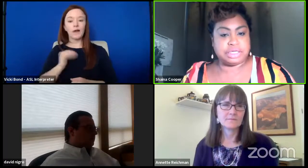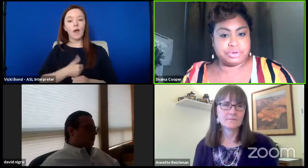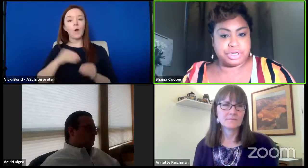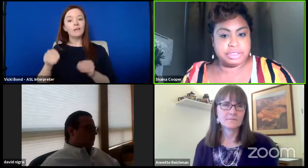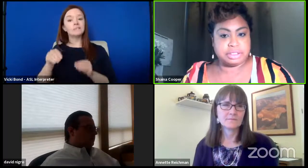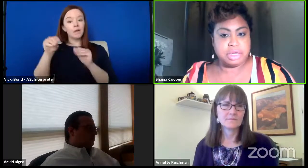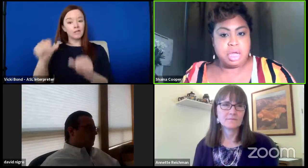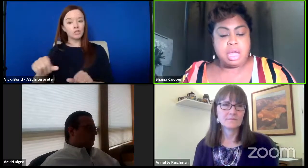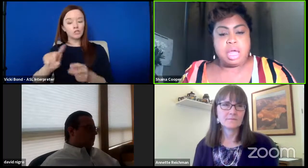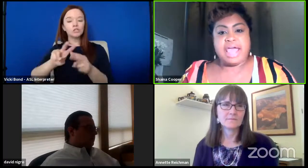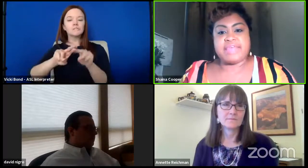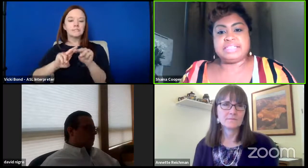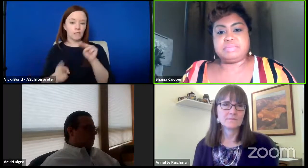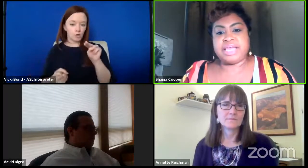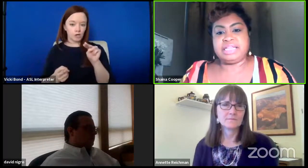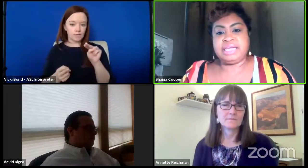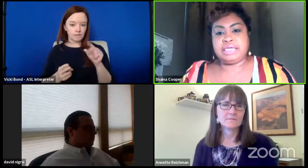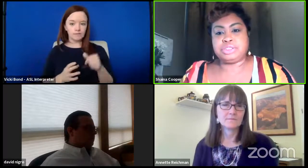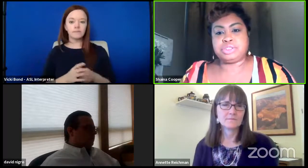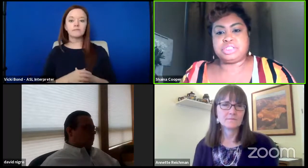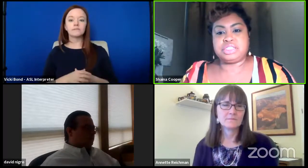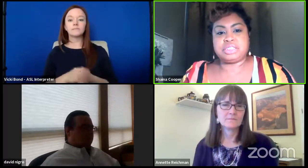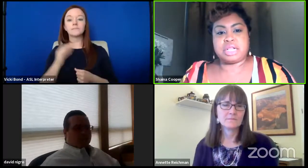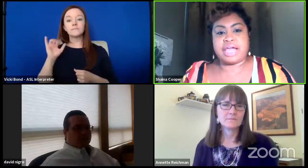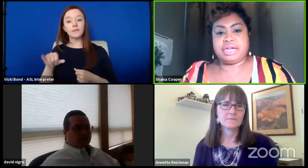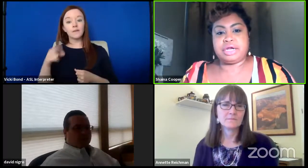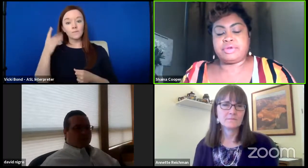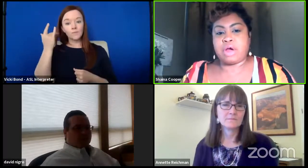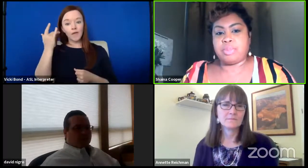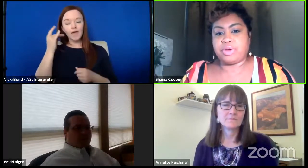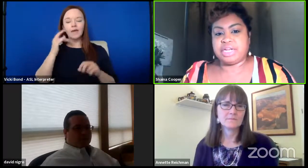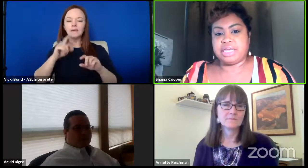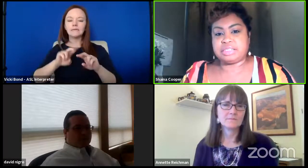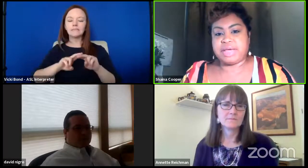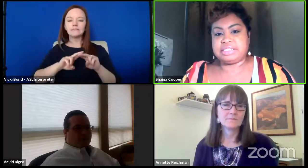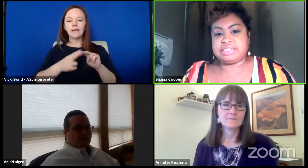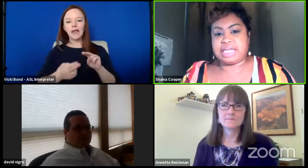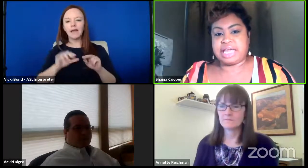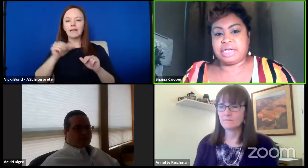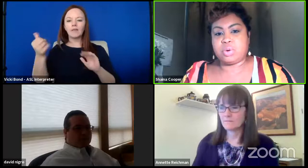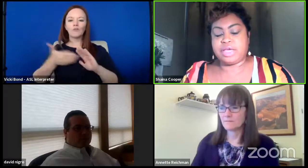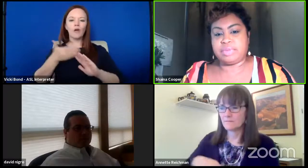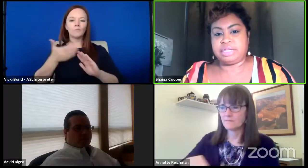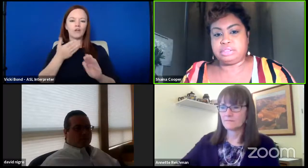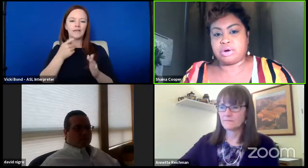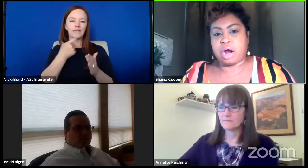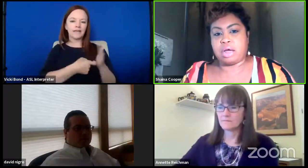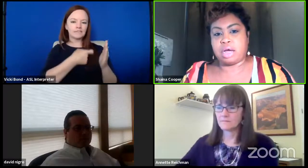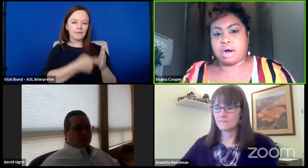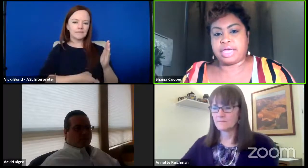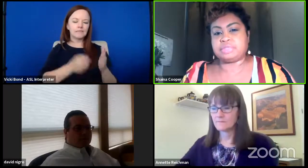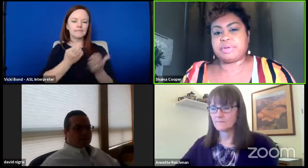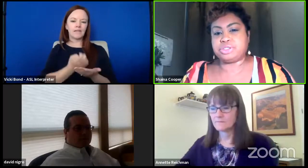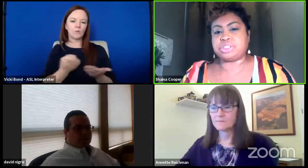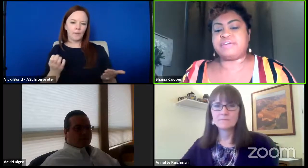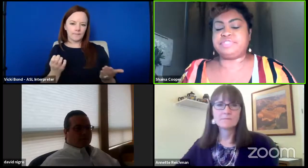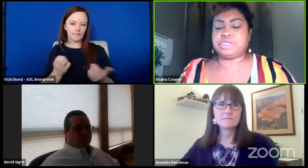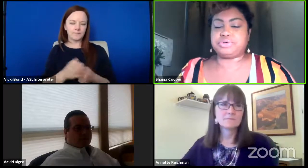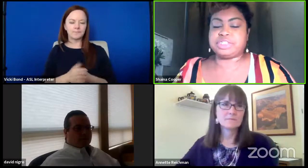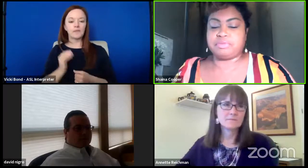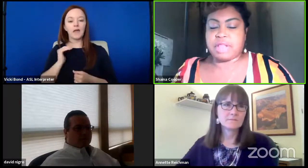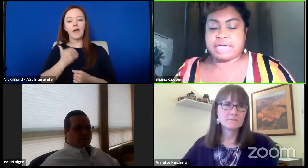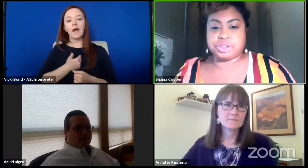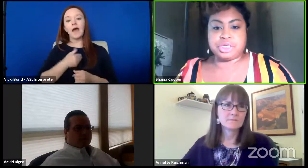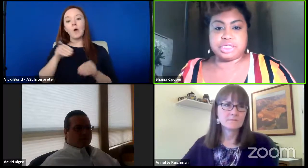have decreased, and that's mainly due to the decline in other operating expenses and equipment. So our expenditures